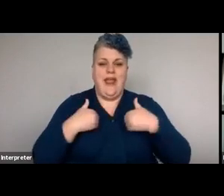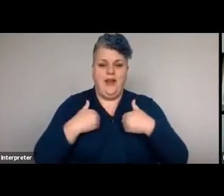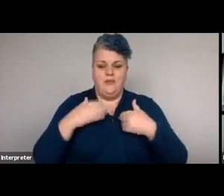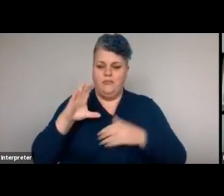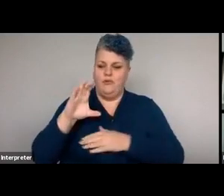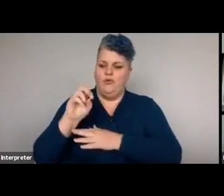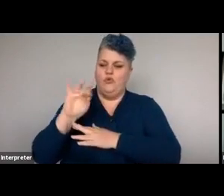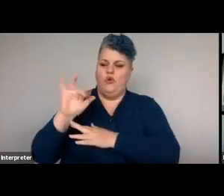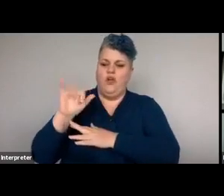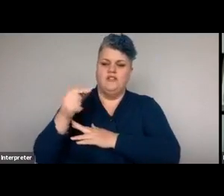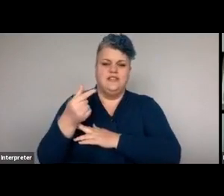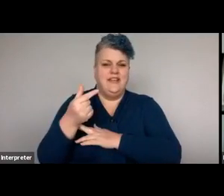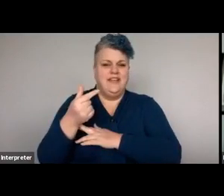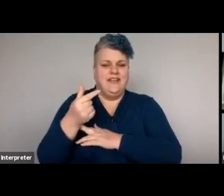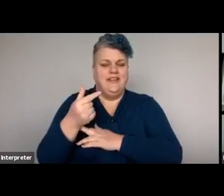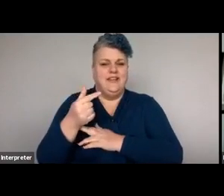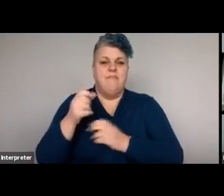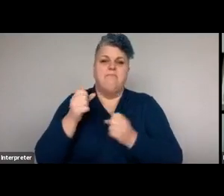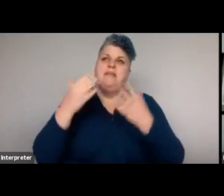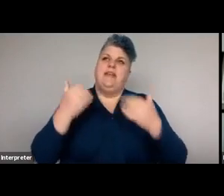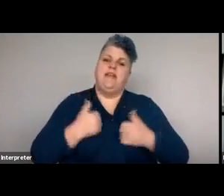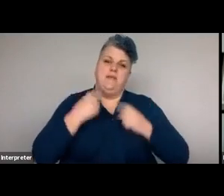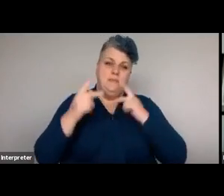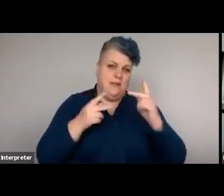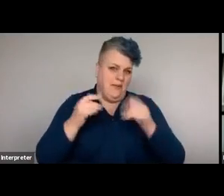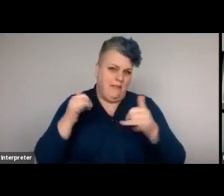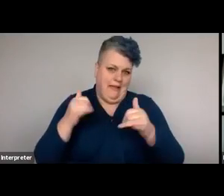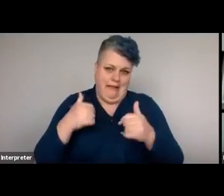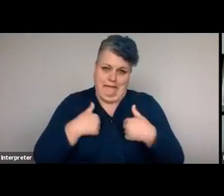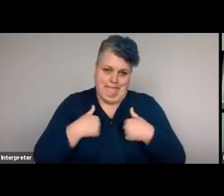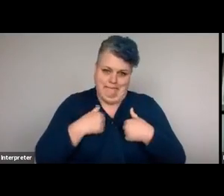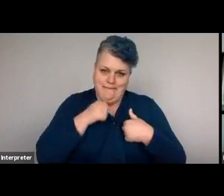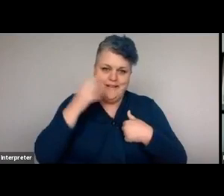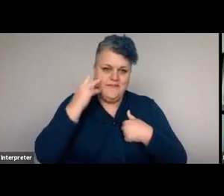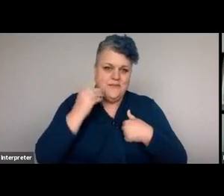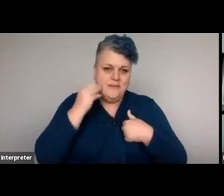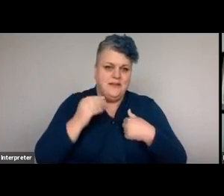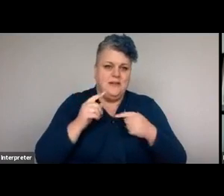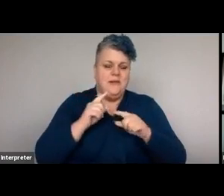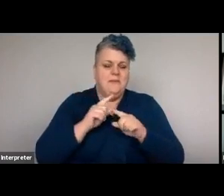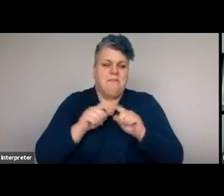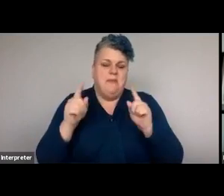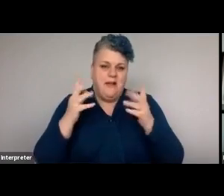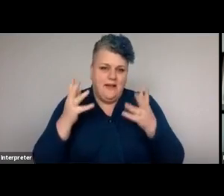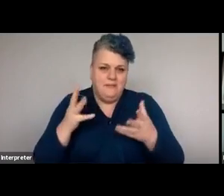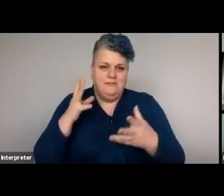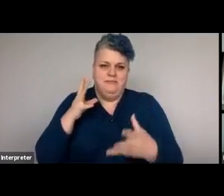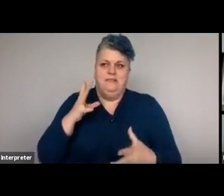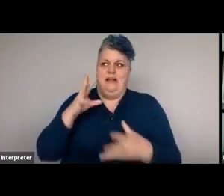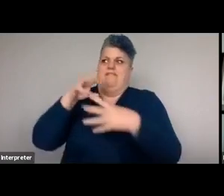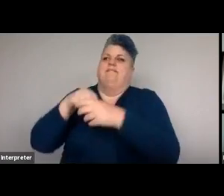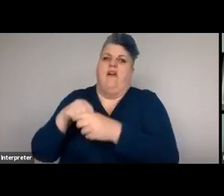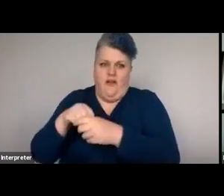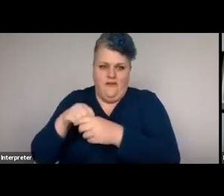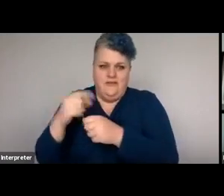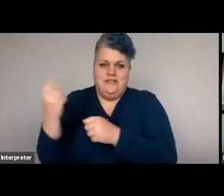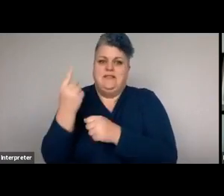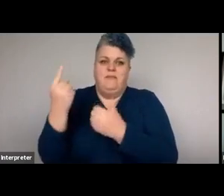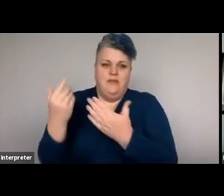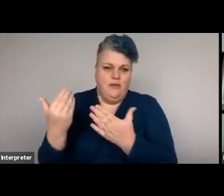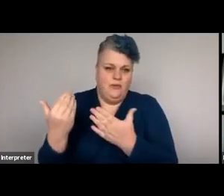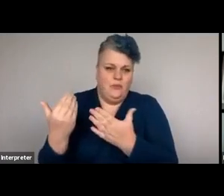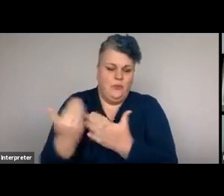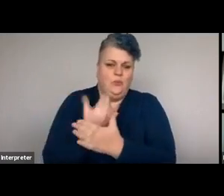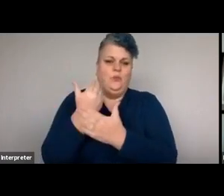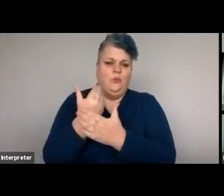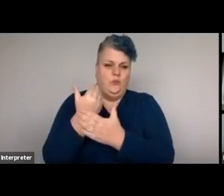people playing, a lot of young people playing. I'm not too familiar with it, but just get involved in something new